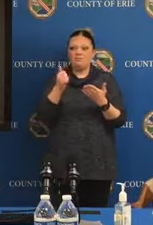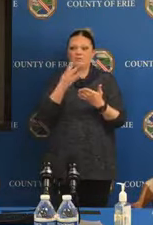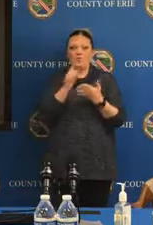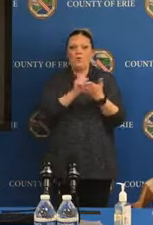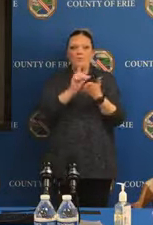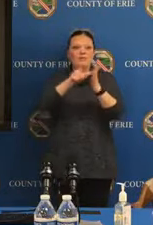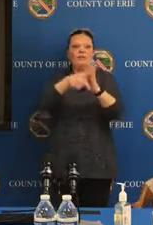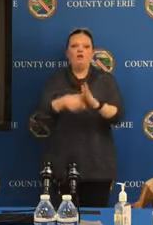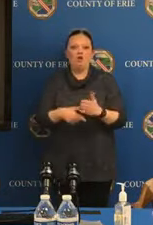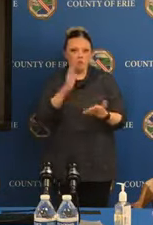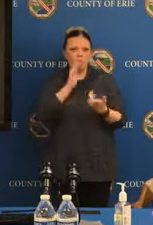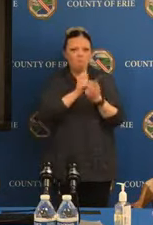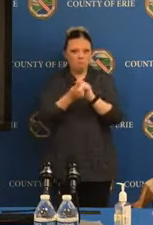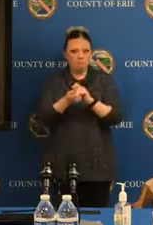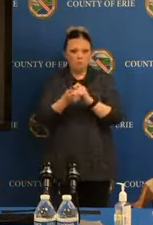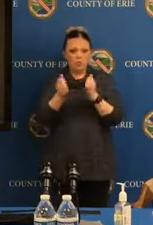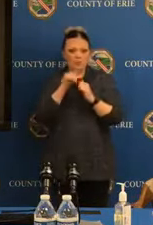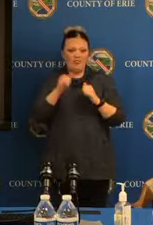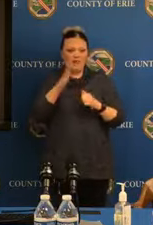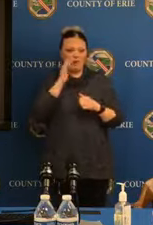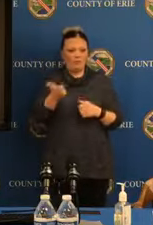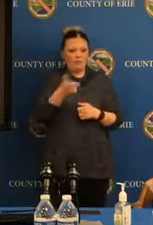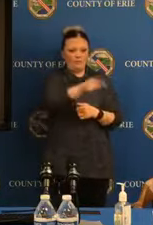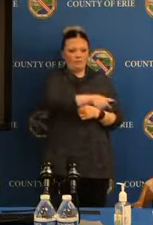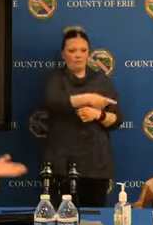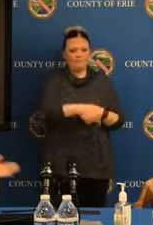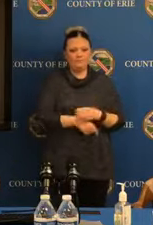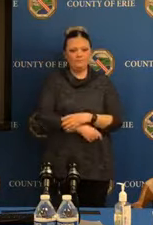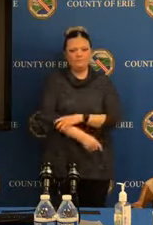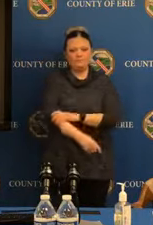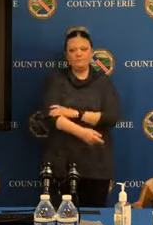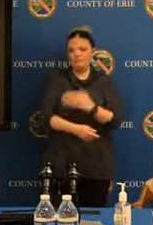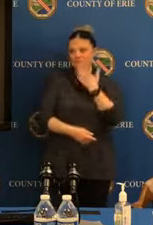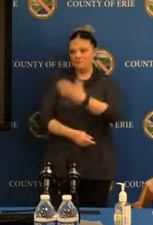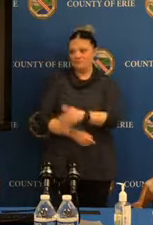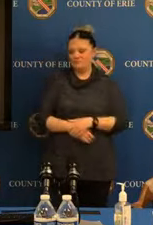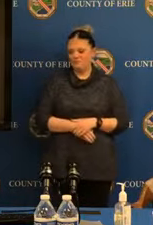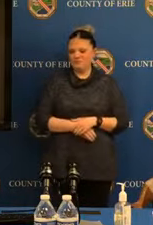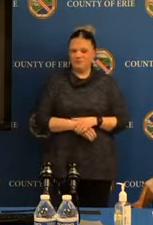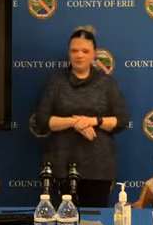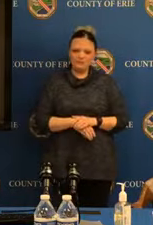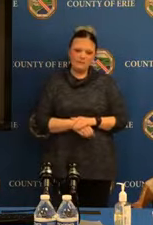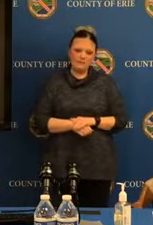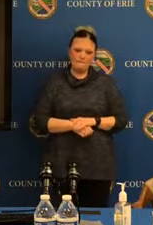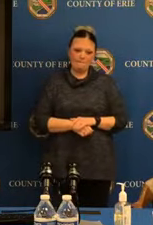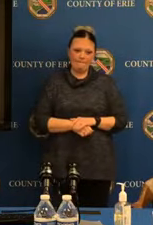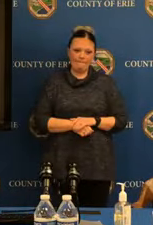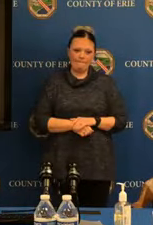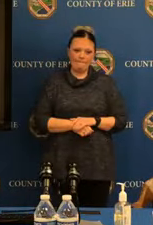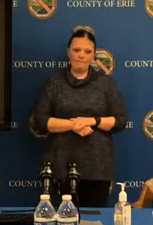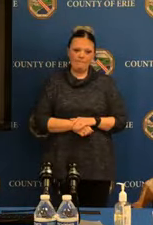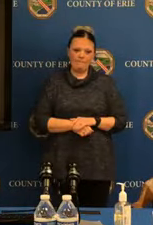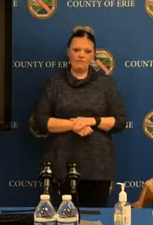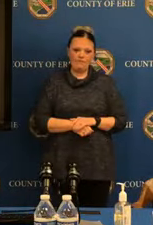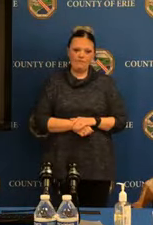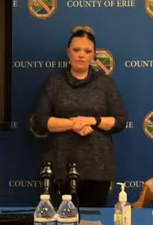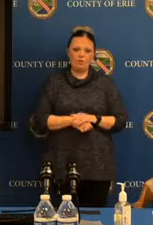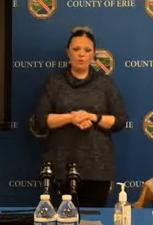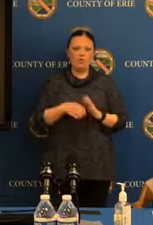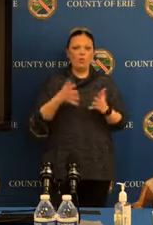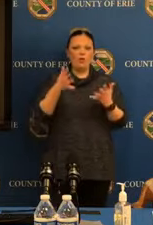now. So with that, Dr. Gail, I will turn it over to you. Thank you. So just want to give you an update on